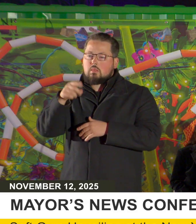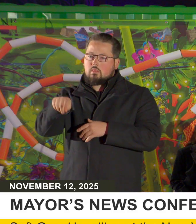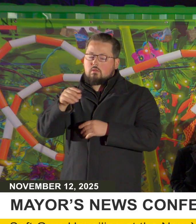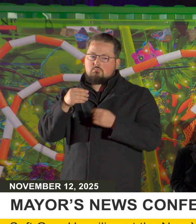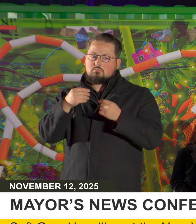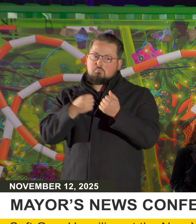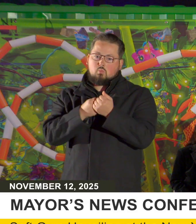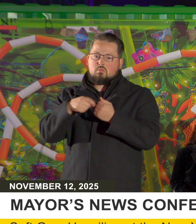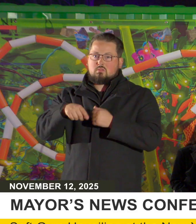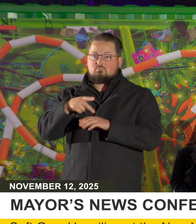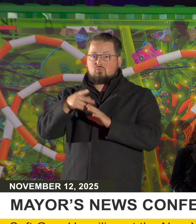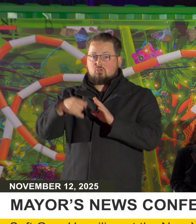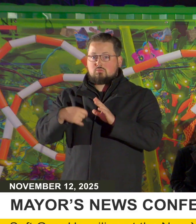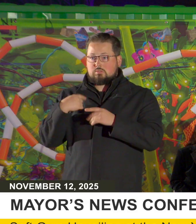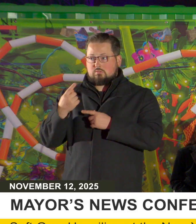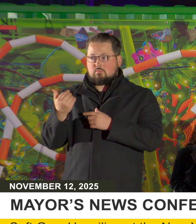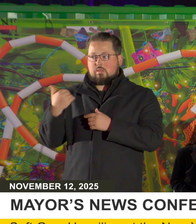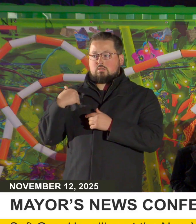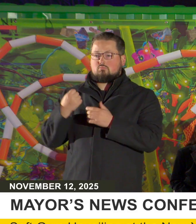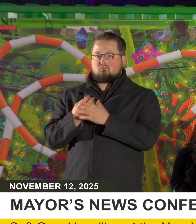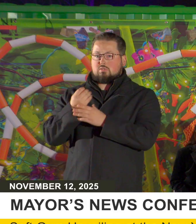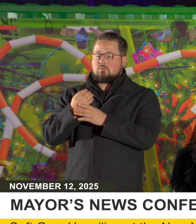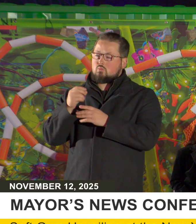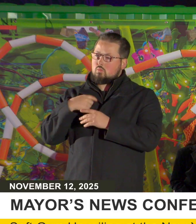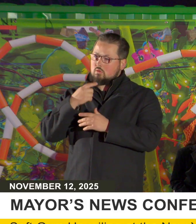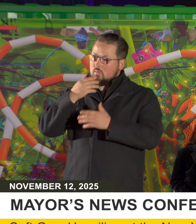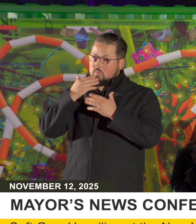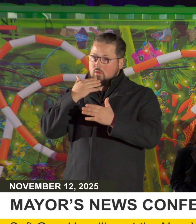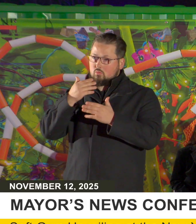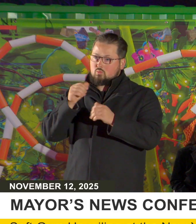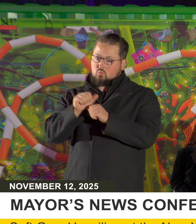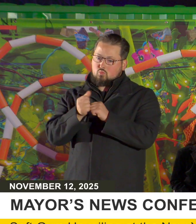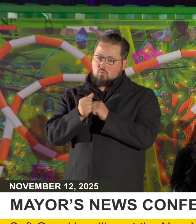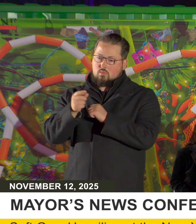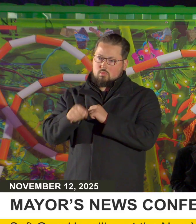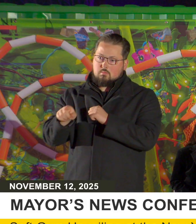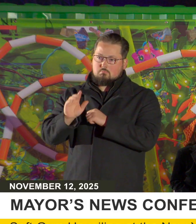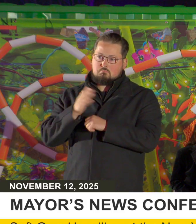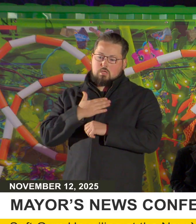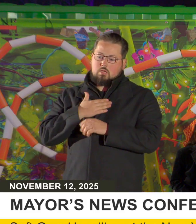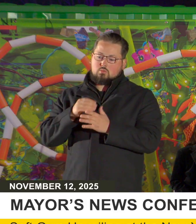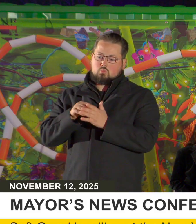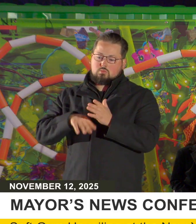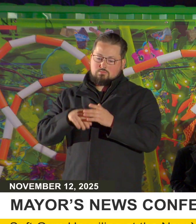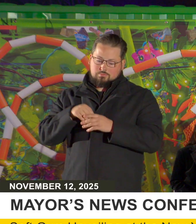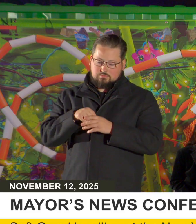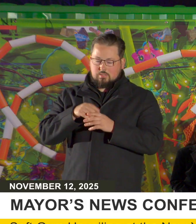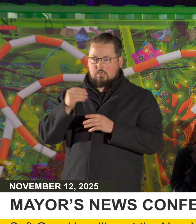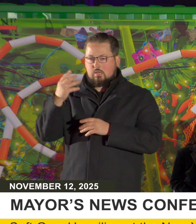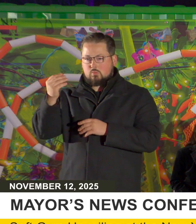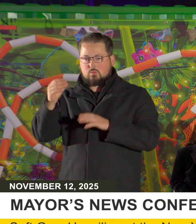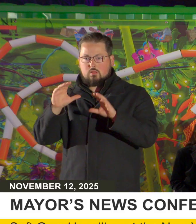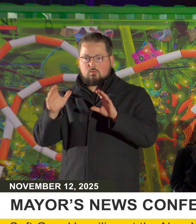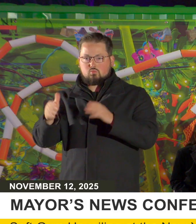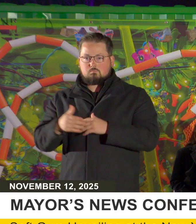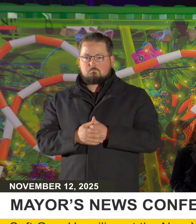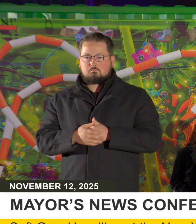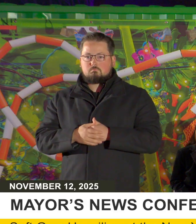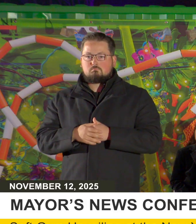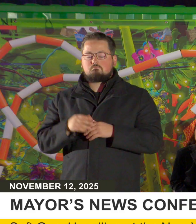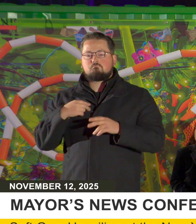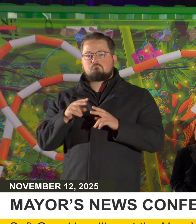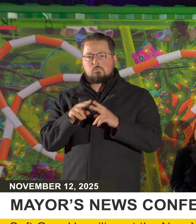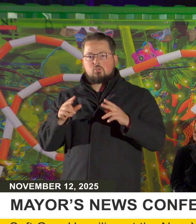this project since last spring, so I'm very thankful to work with my students inside and outside of the classroom. I'm really